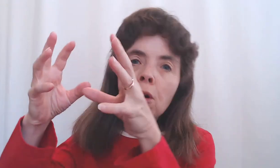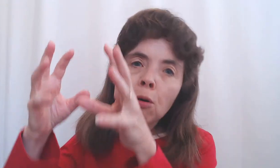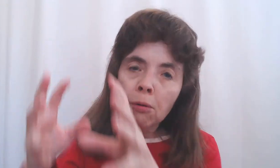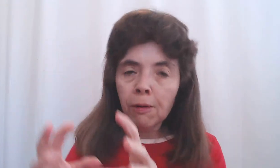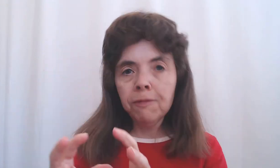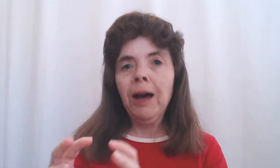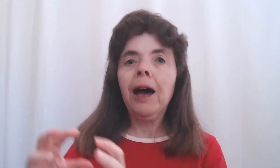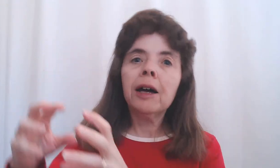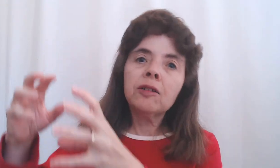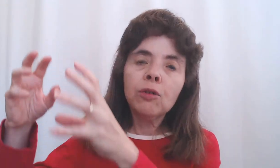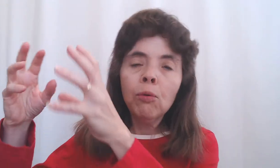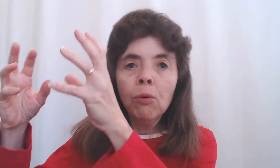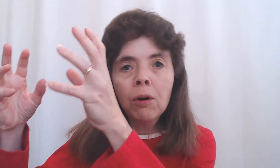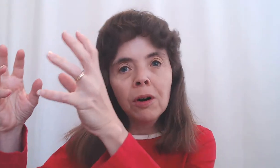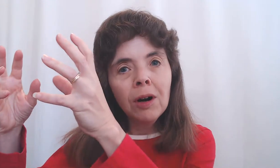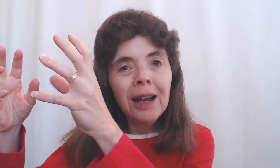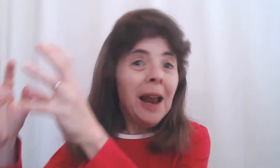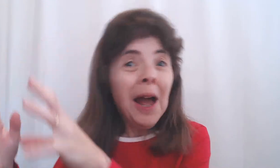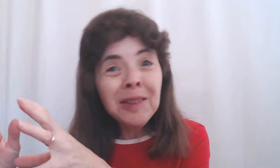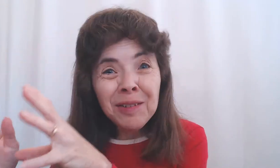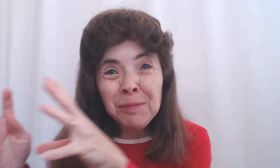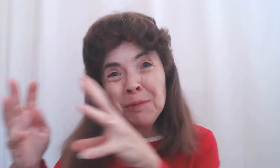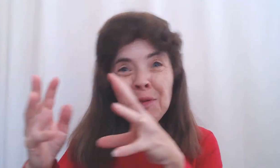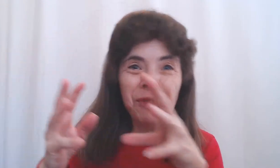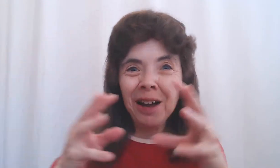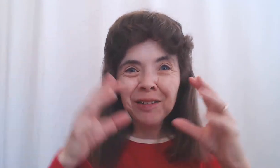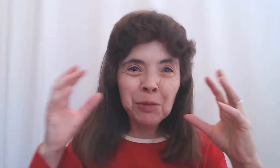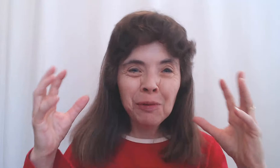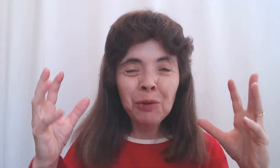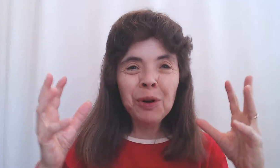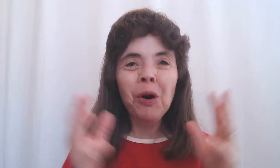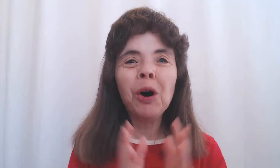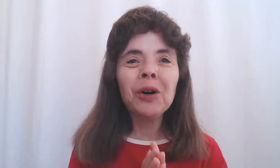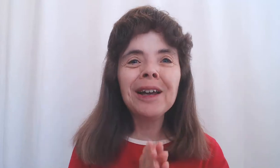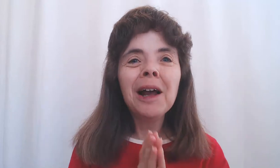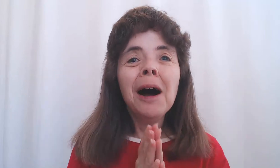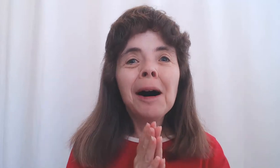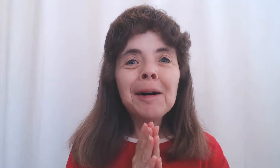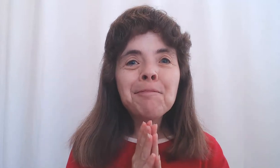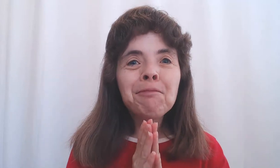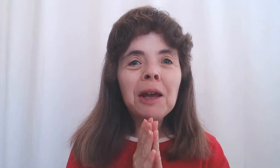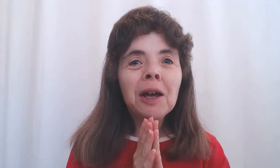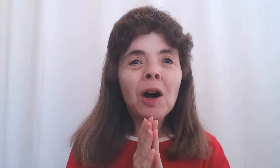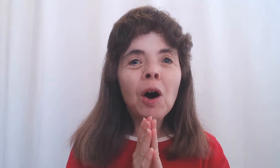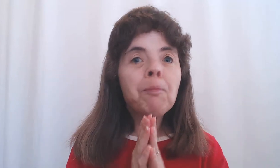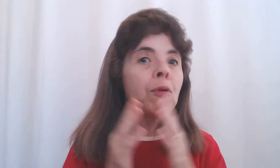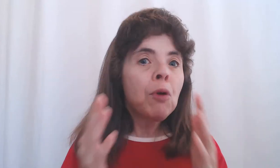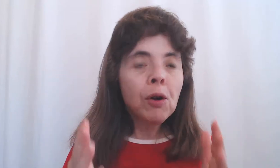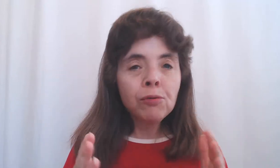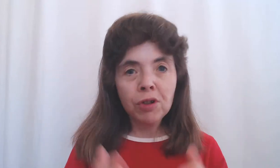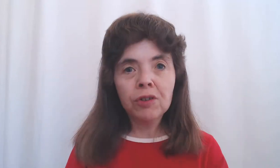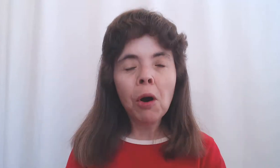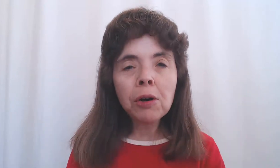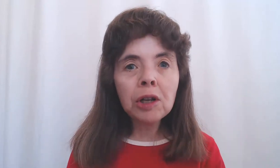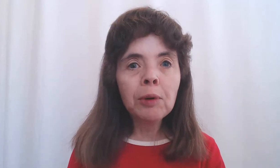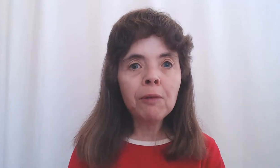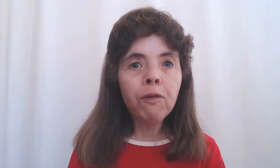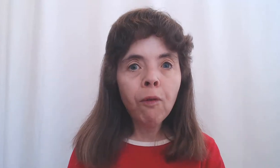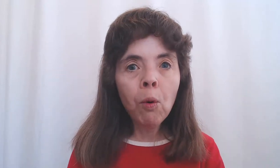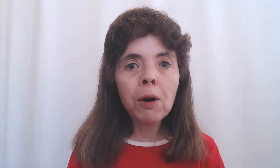core facts or enhanced minimal facts, whatever you want to call it, approach to arguing for